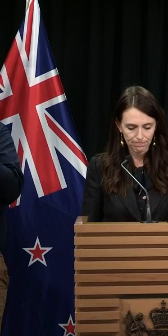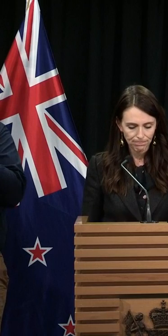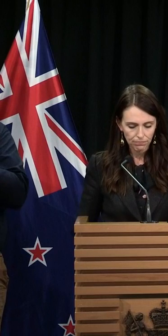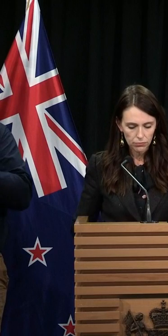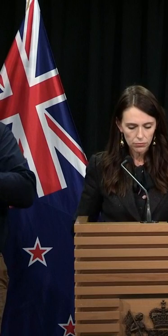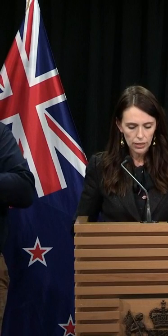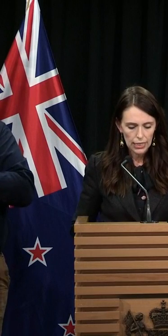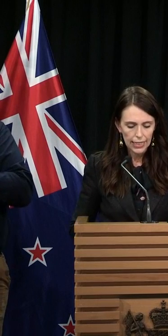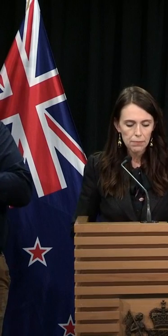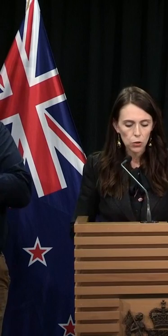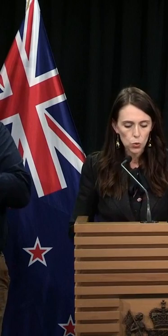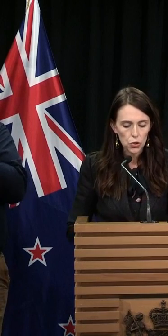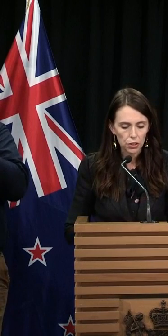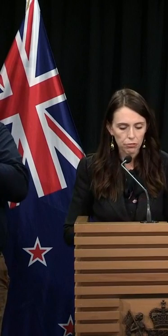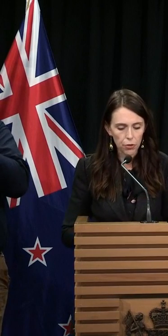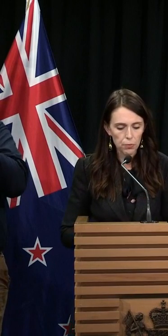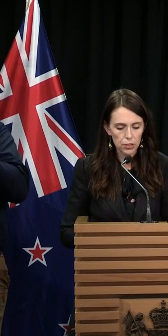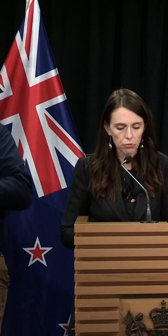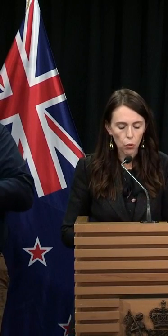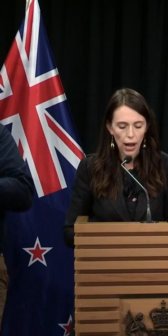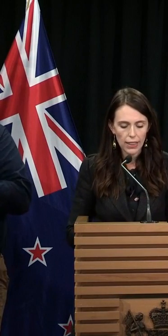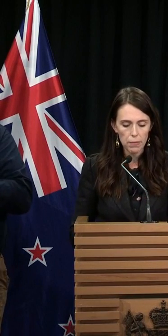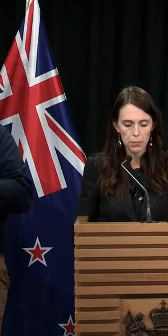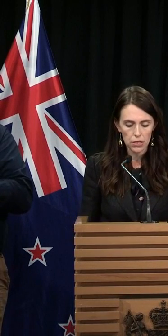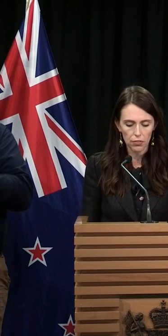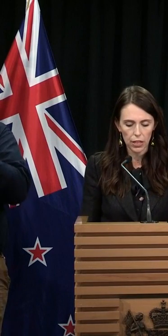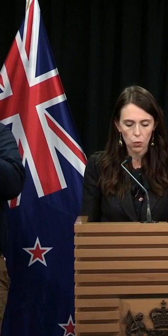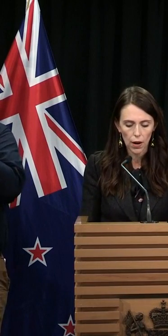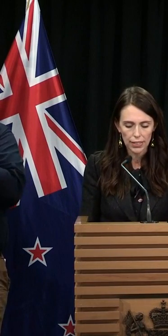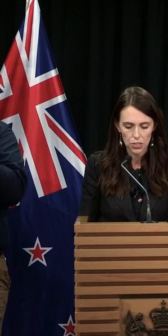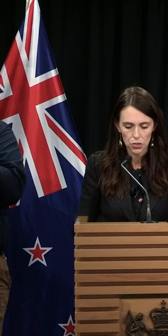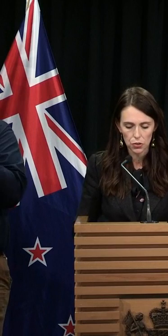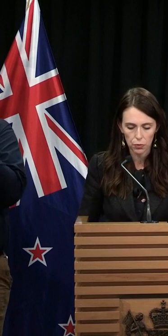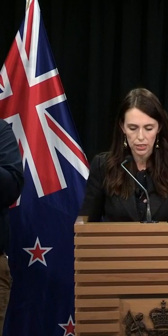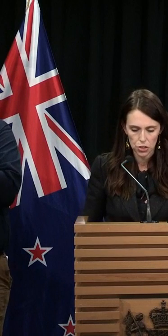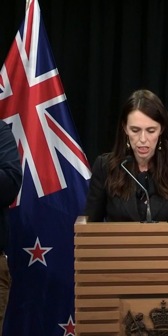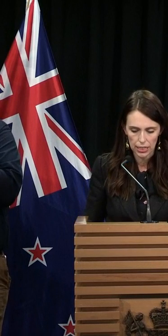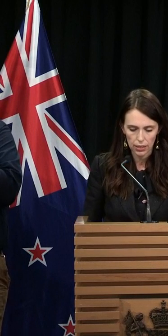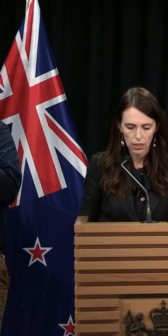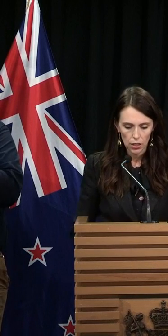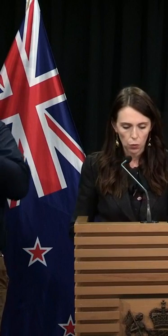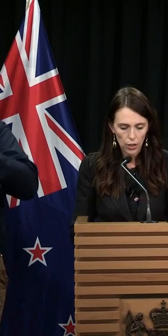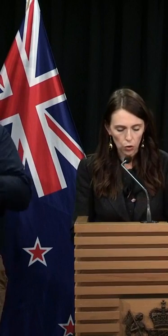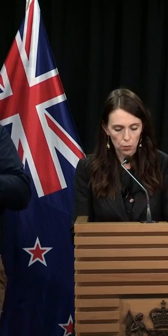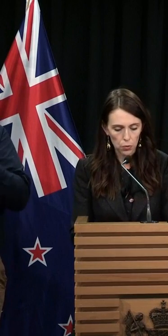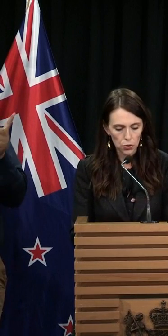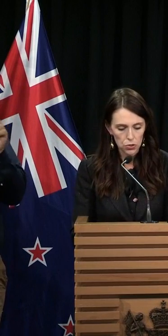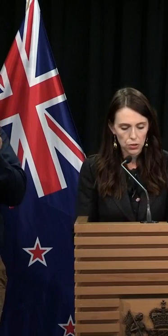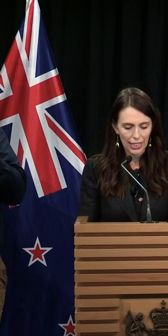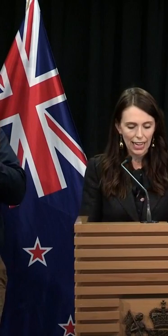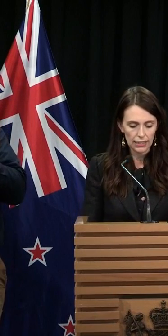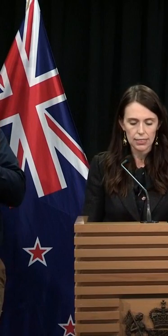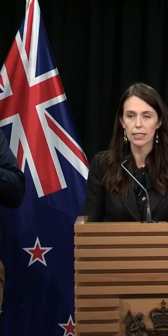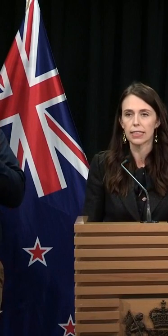2023. Cabinet also confirmed the 4 other members of the inquiry to serve with the Chair, the Right Honourable